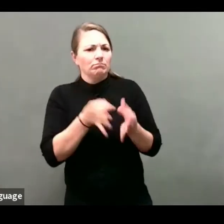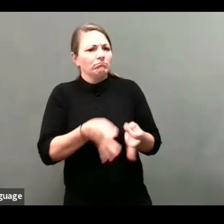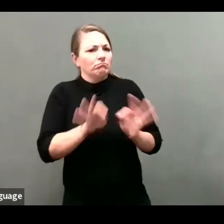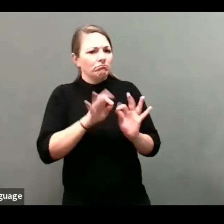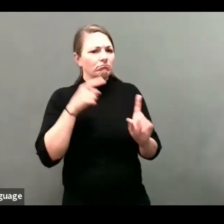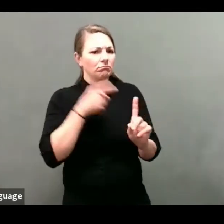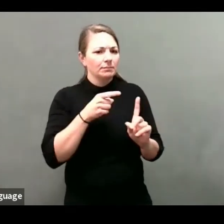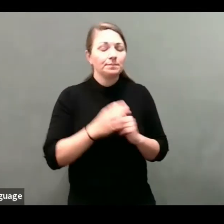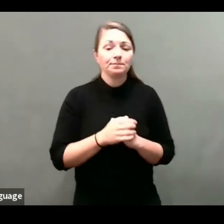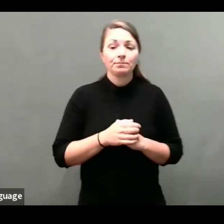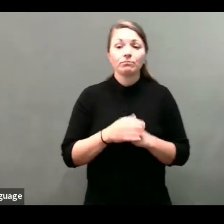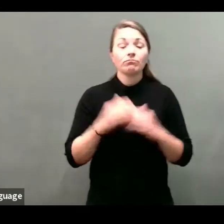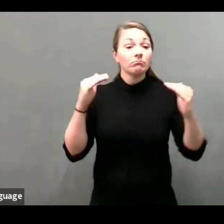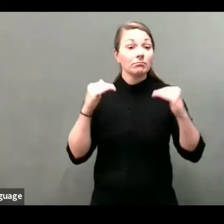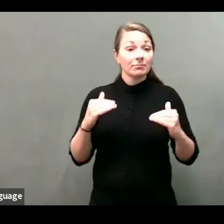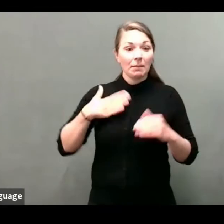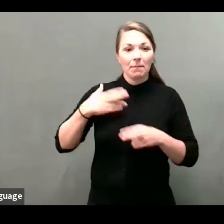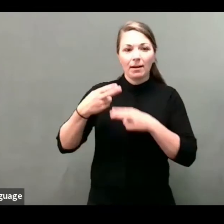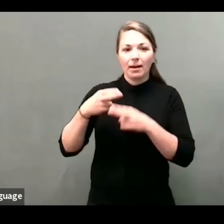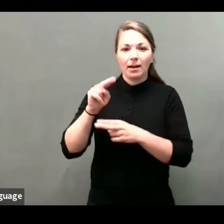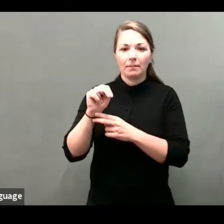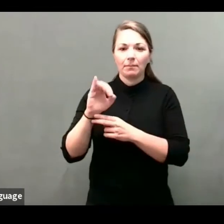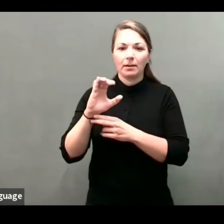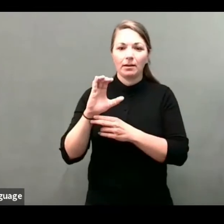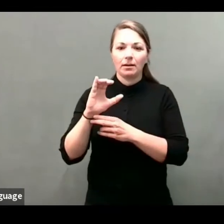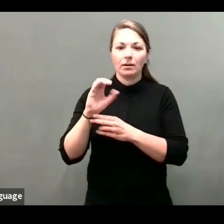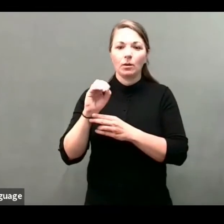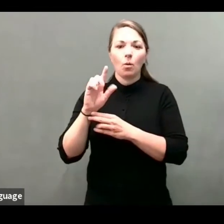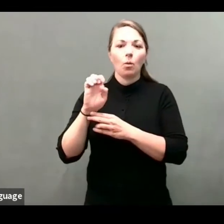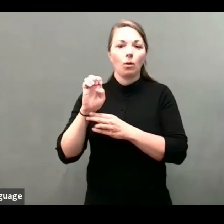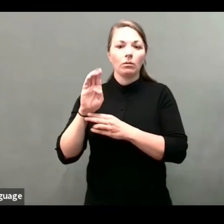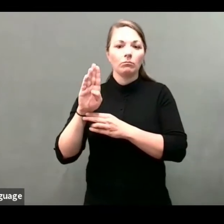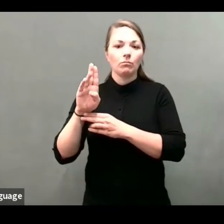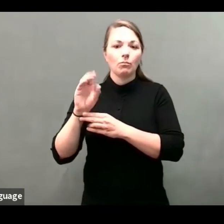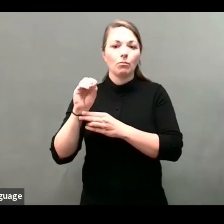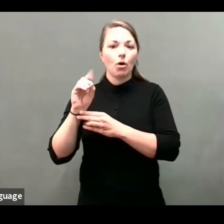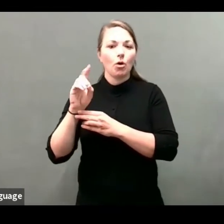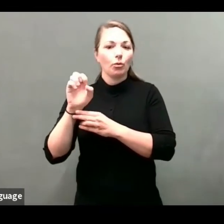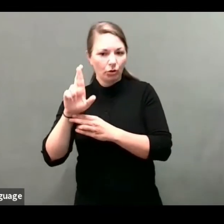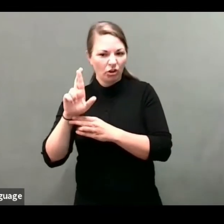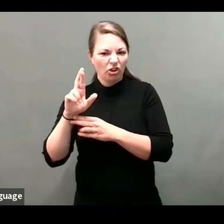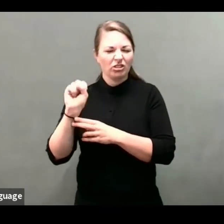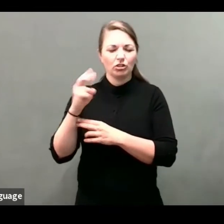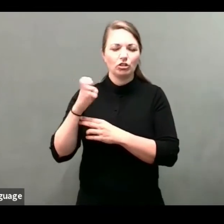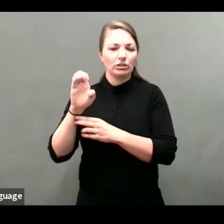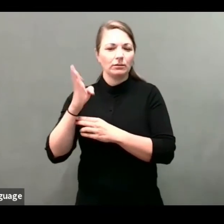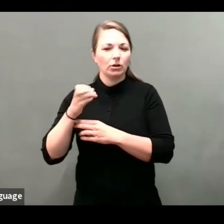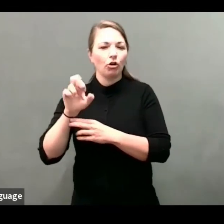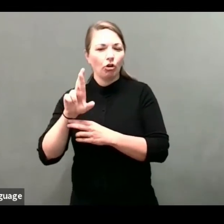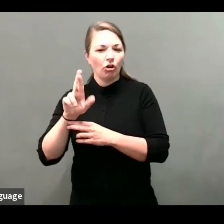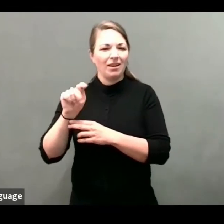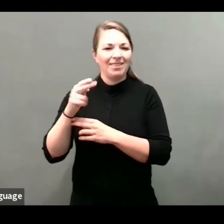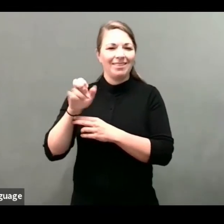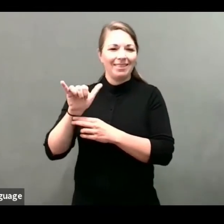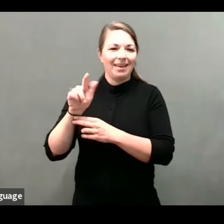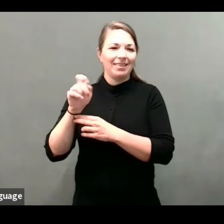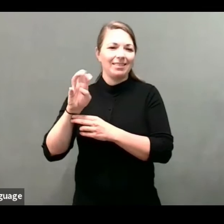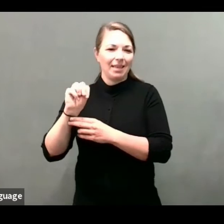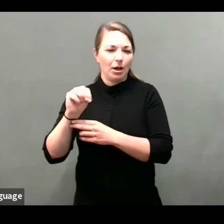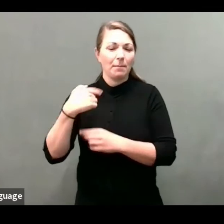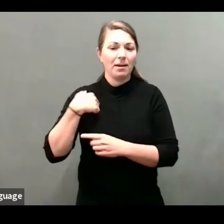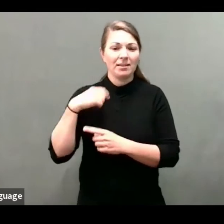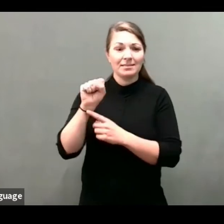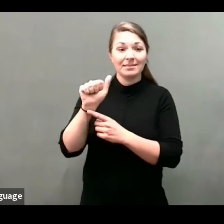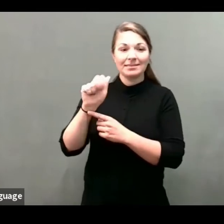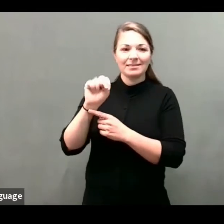is Nicole Broder. My pronouns are she, her, or they, them. I am a sexual assault nurse examiner, or SANE, in the Portland and